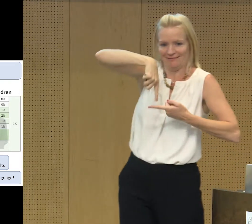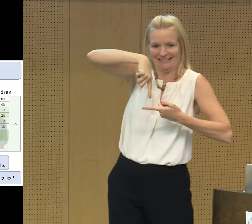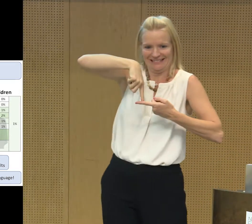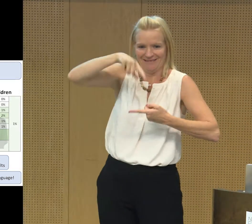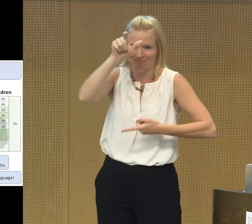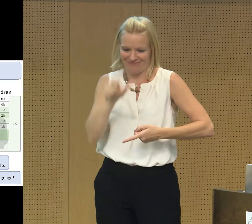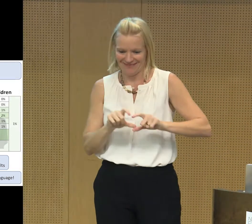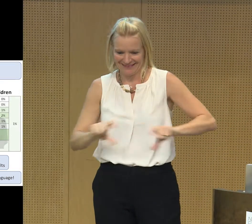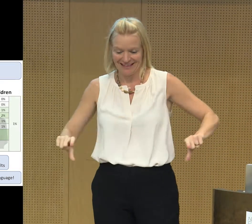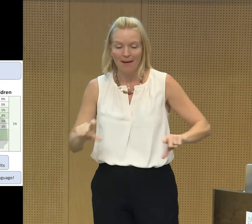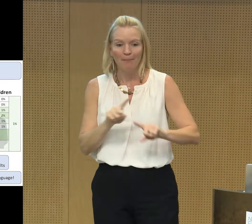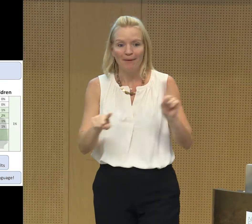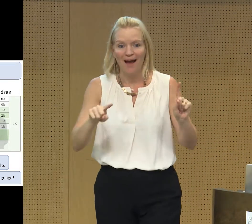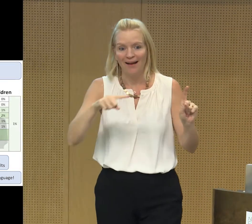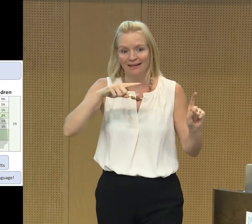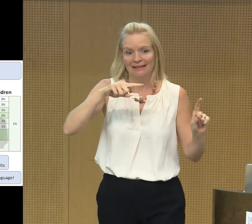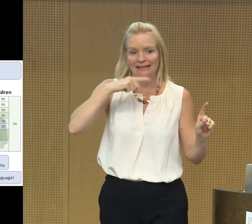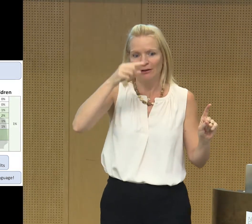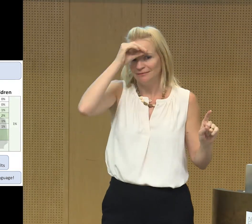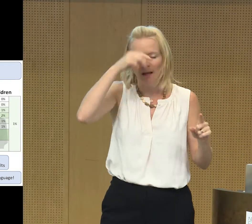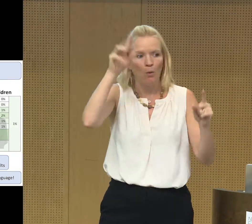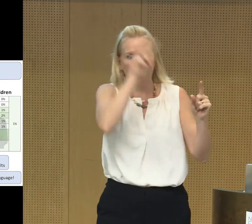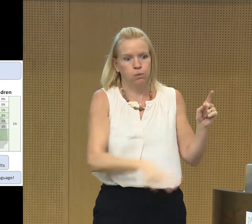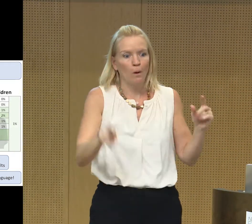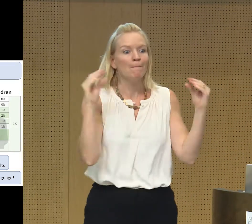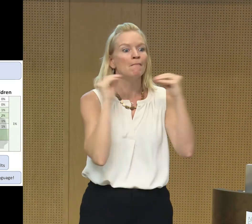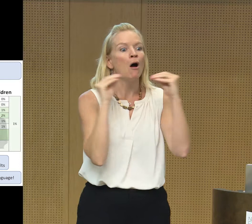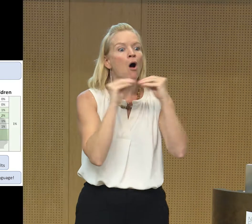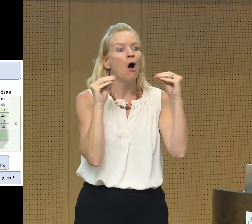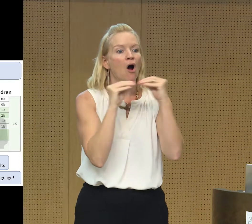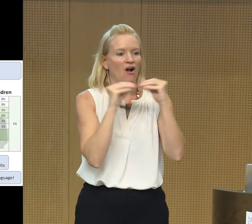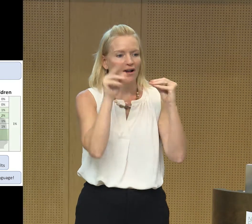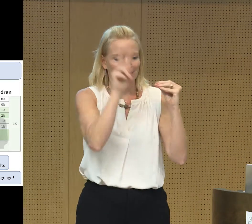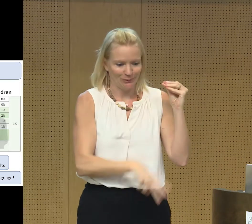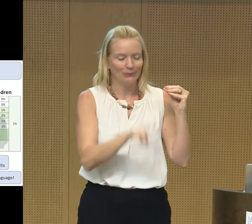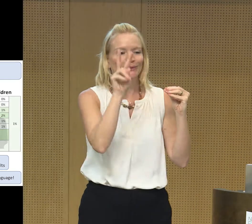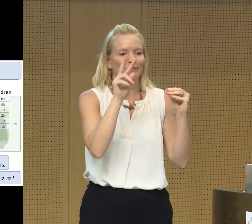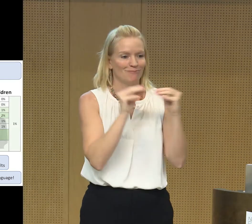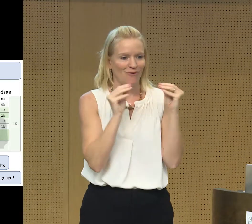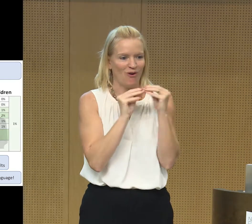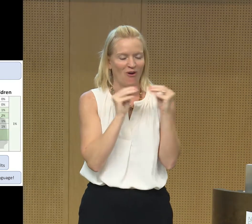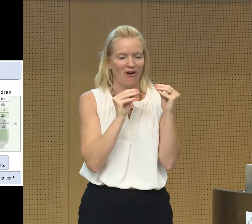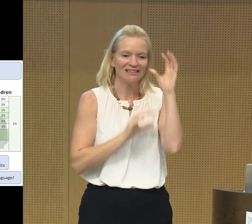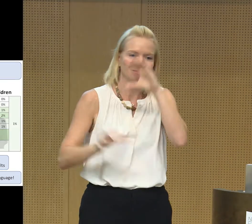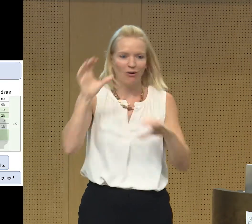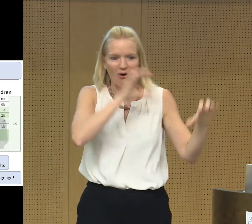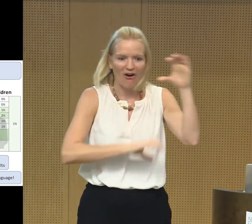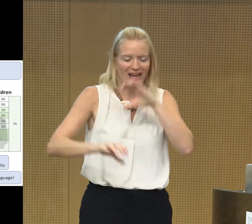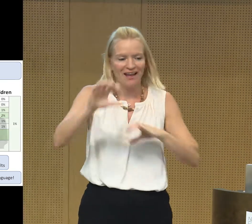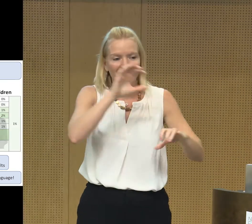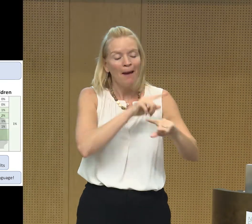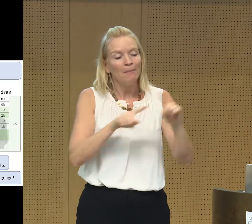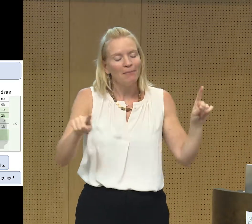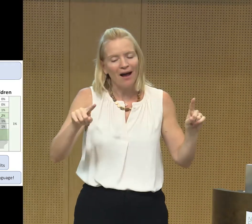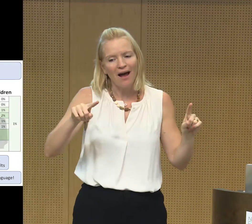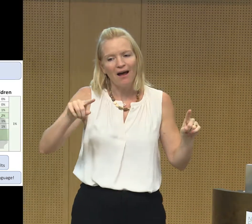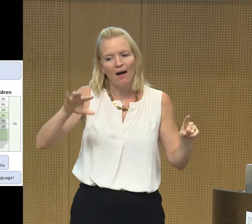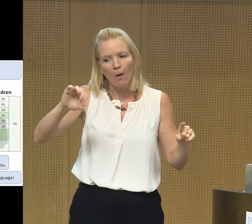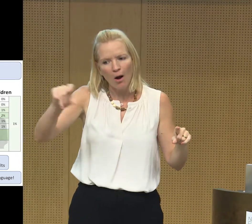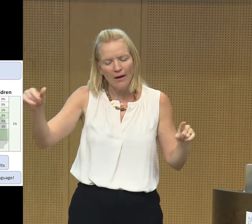So the shape is very similar, the shape of the data is very similar, but the non-signing children tend to explore the